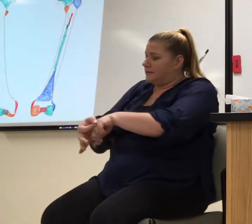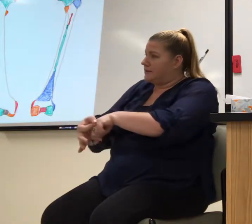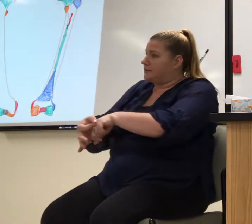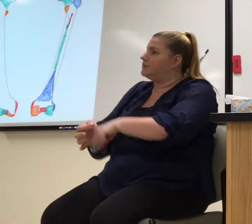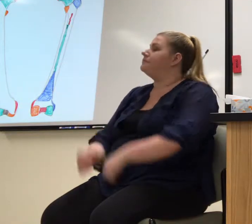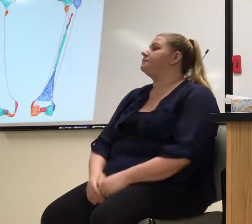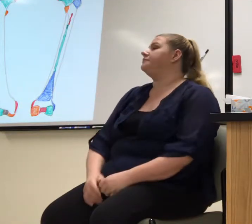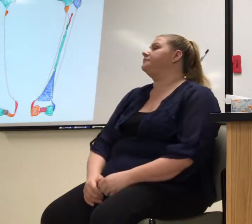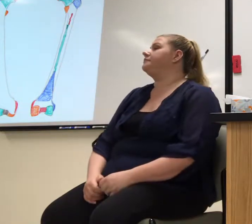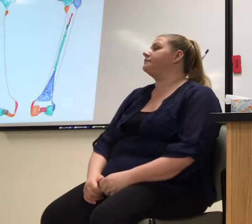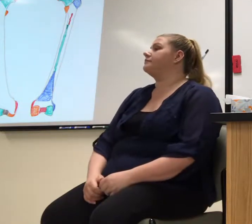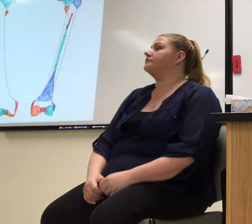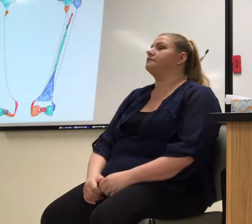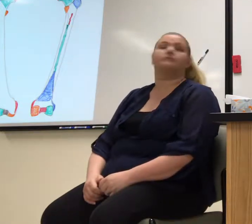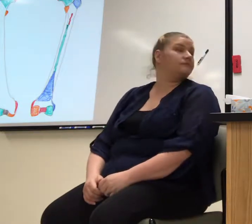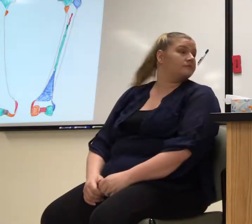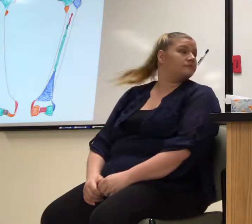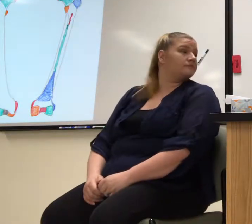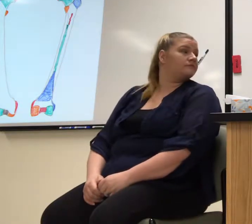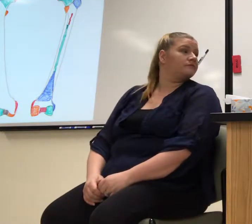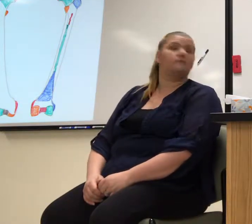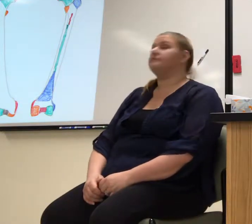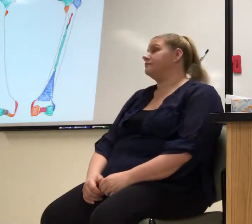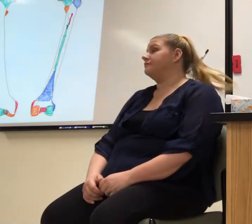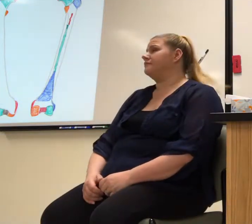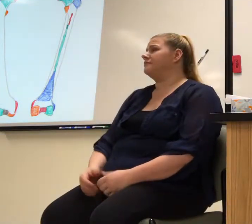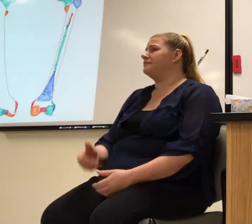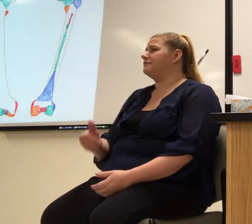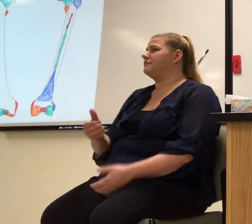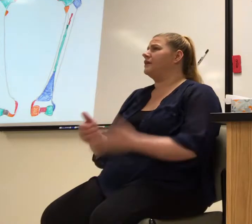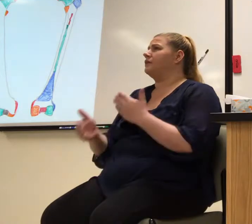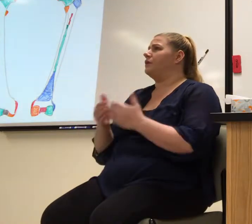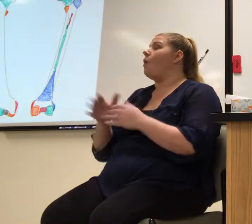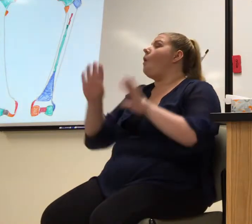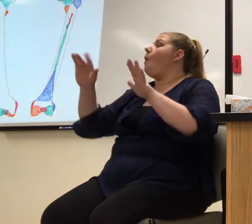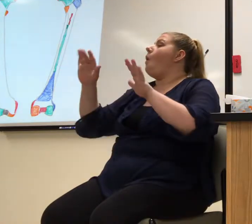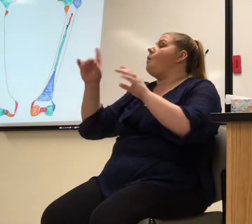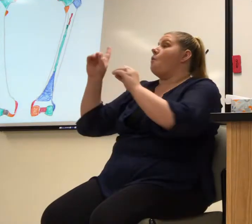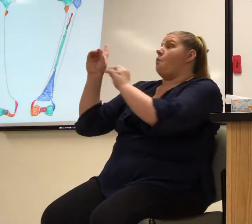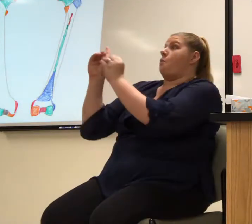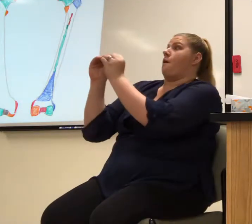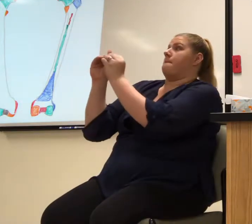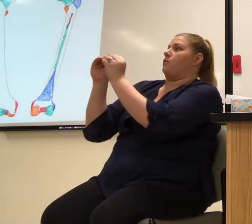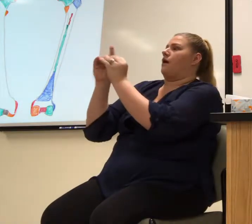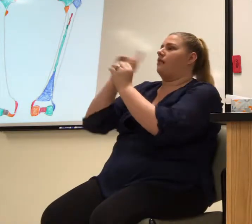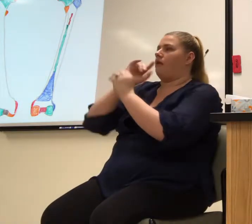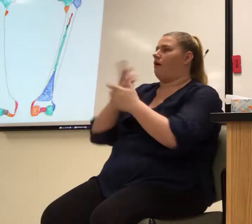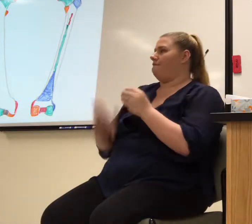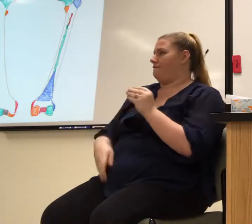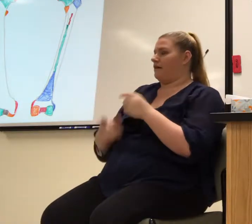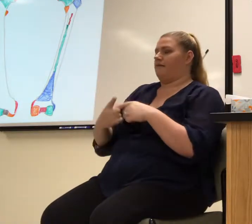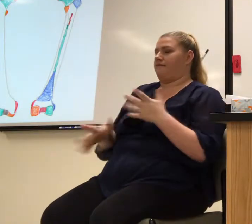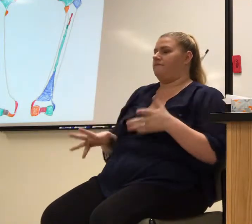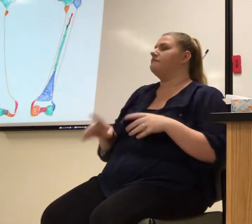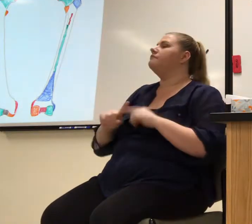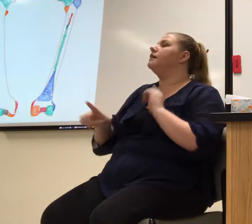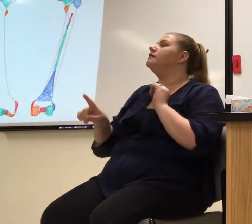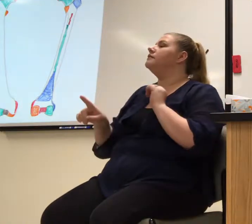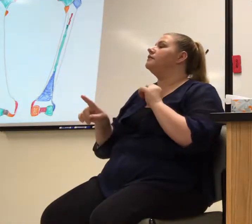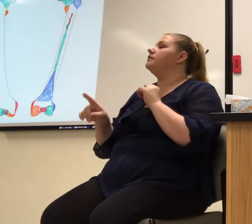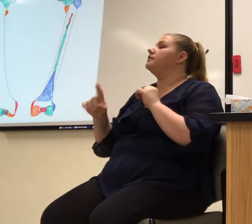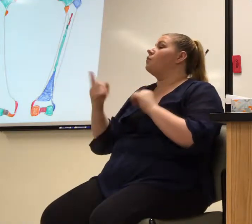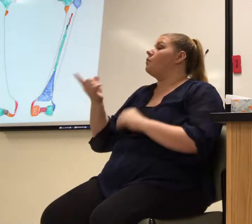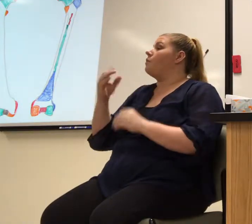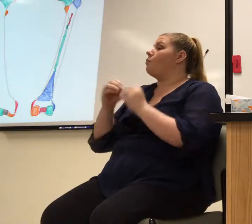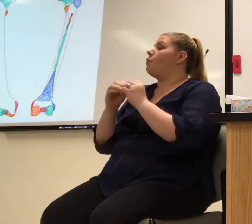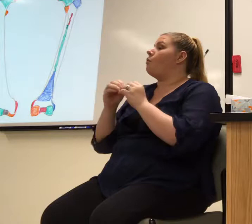So anyways, I believe that concludes, oh no, I got one little thing left on femur surface features. It's